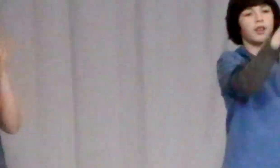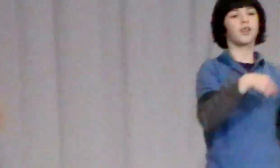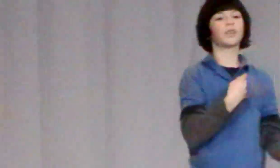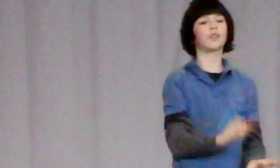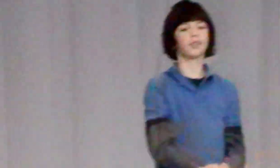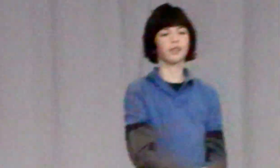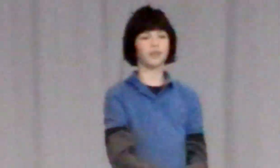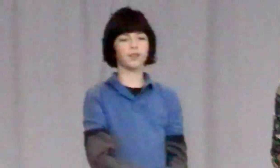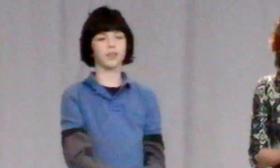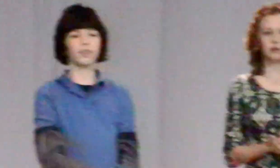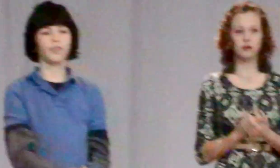light.